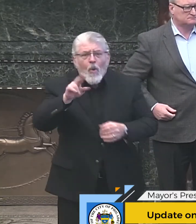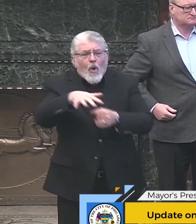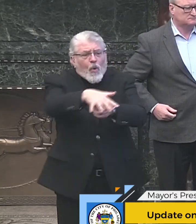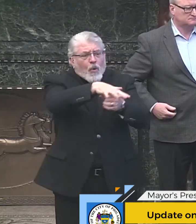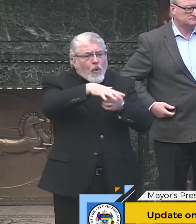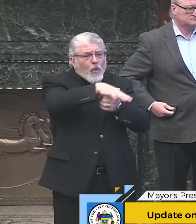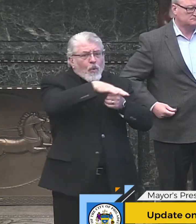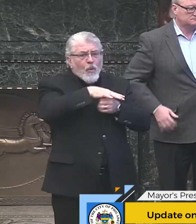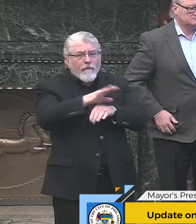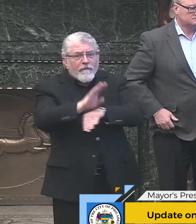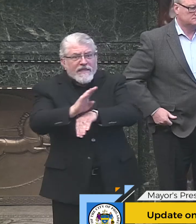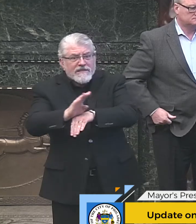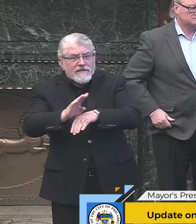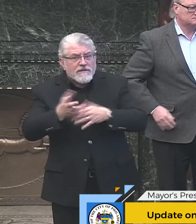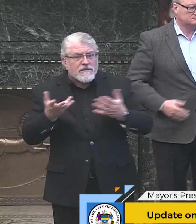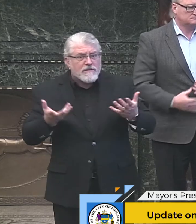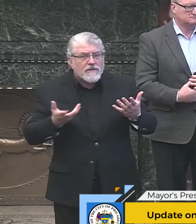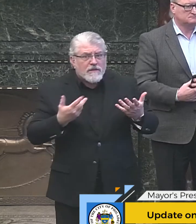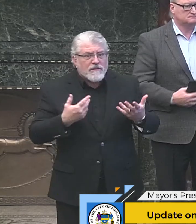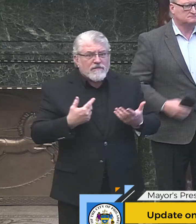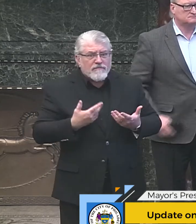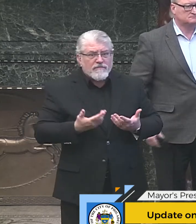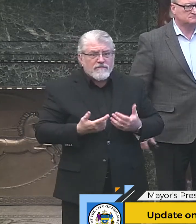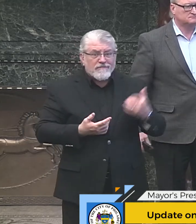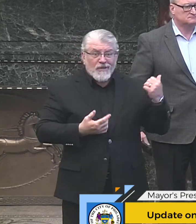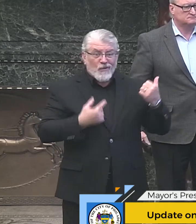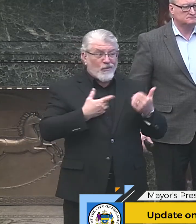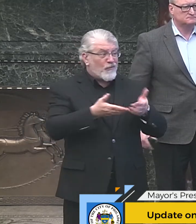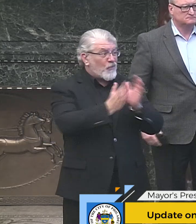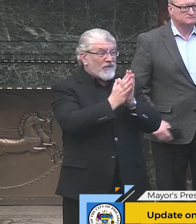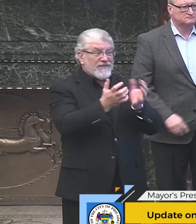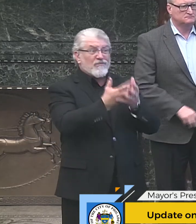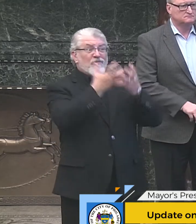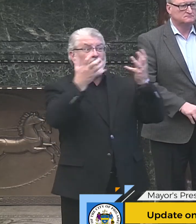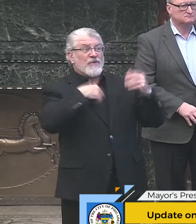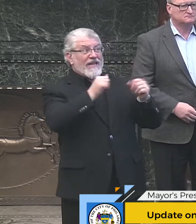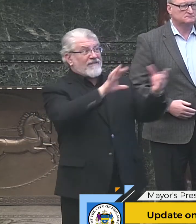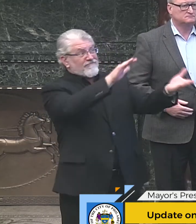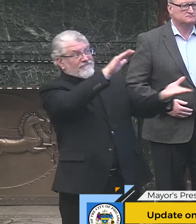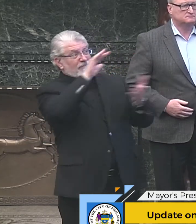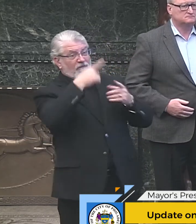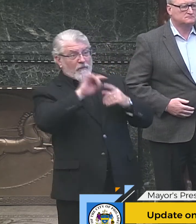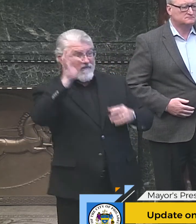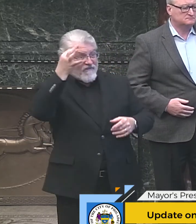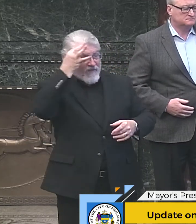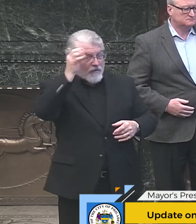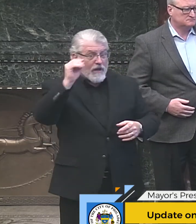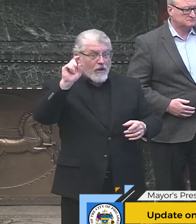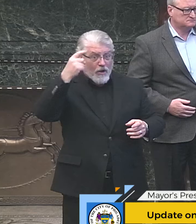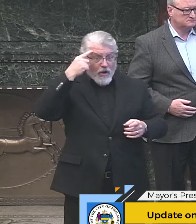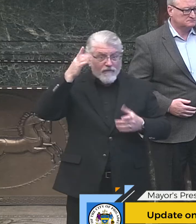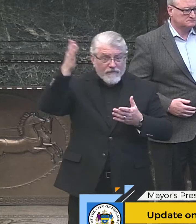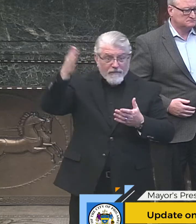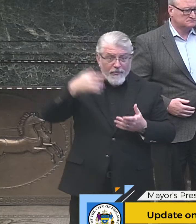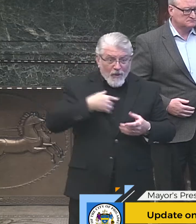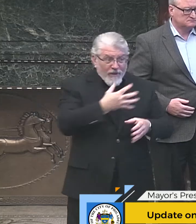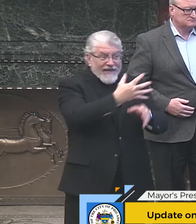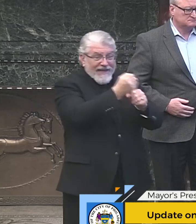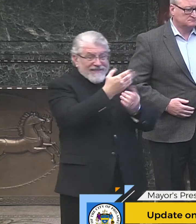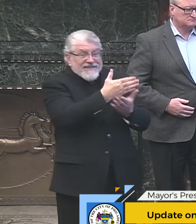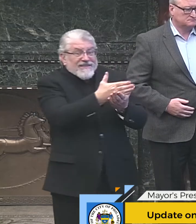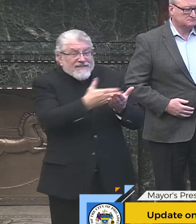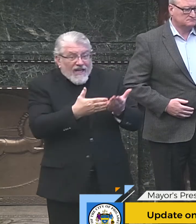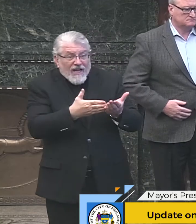these supplies from the federal government to the extent that they're available, and we have apparently gotten some supplies recently. We have also been calling individually to individual